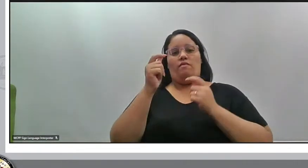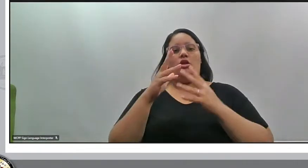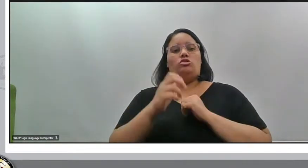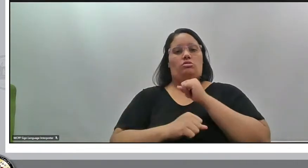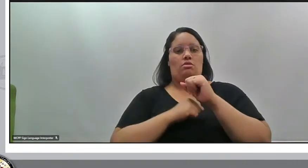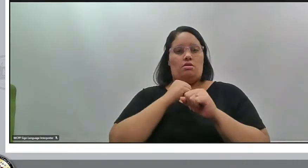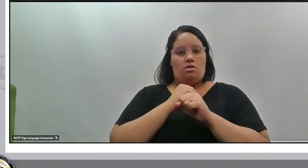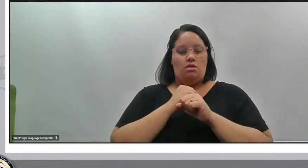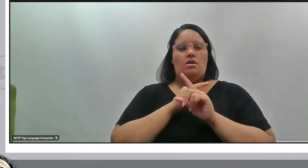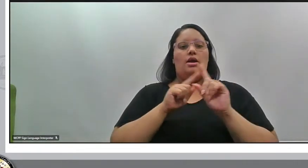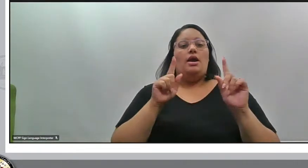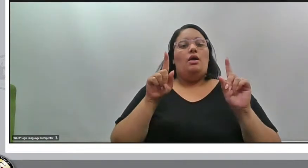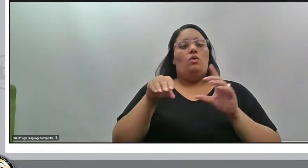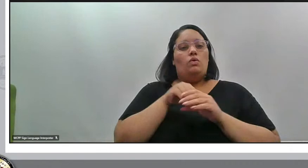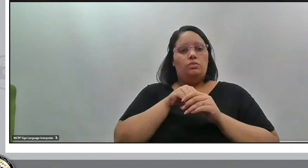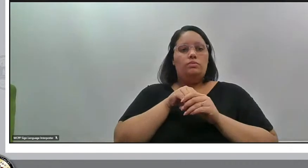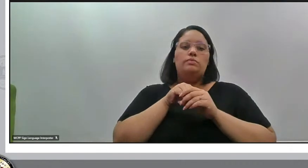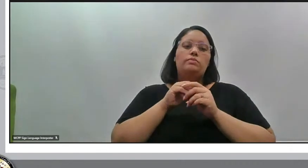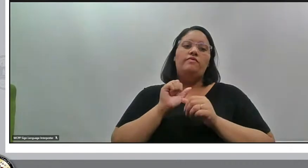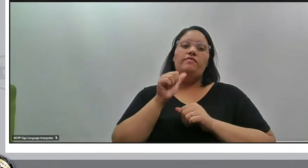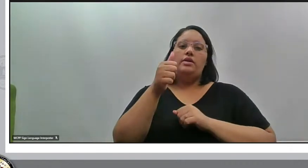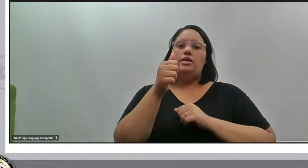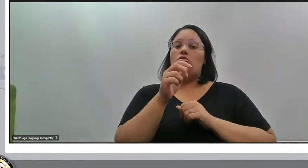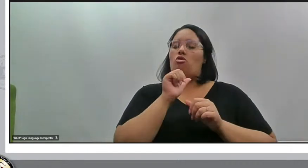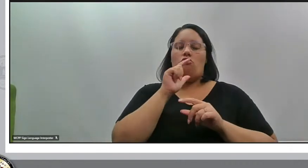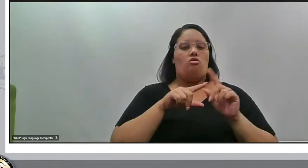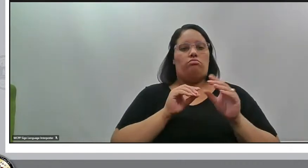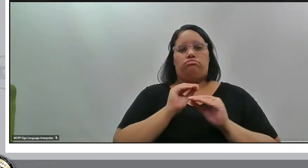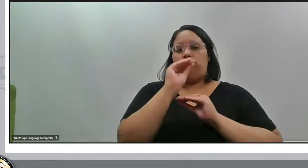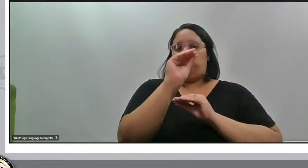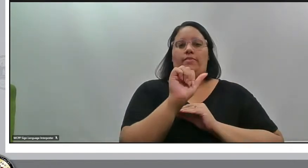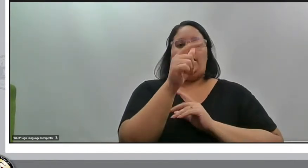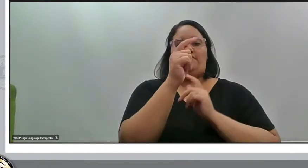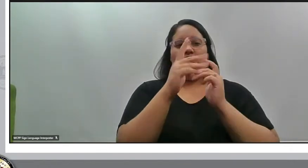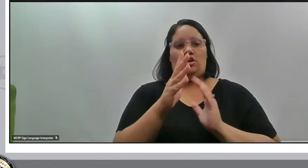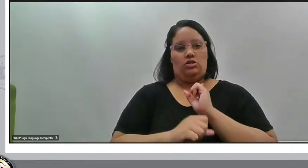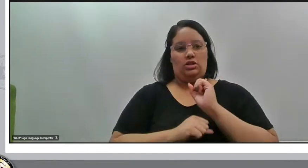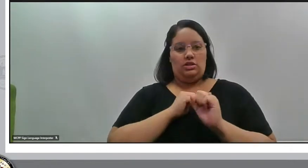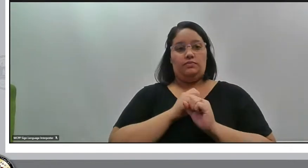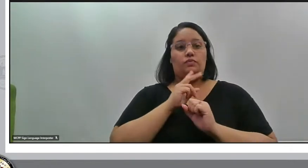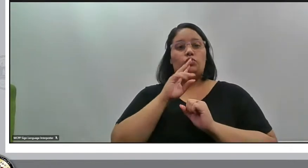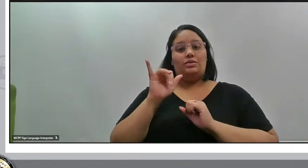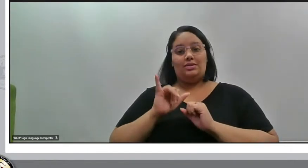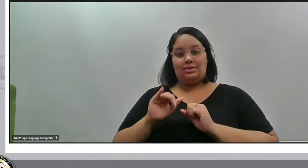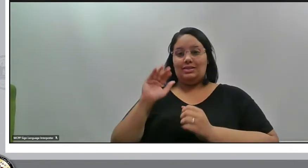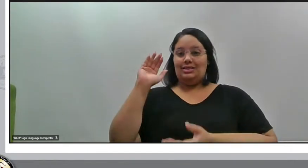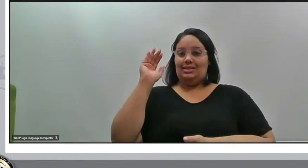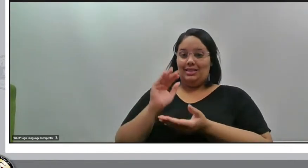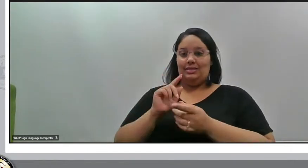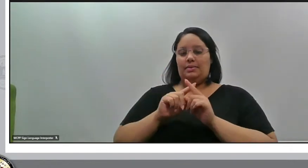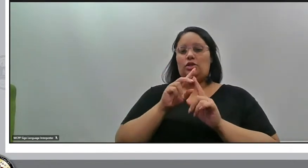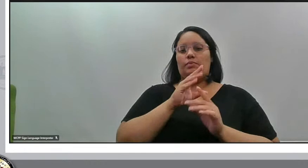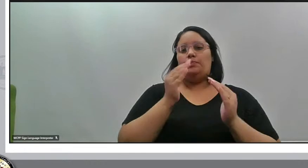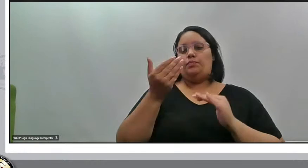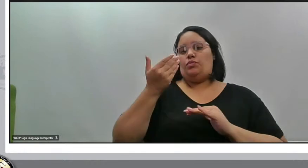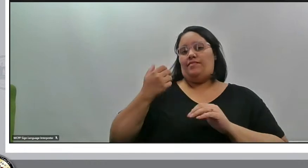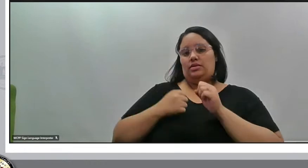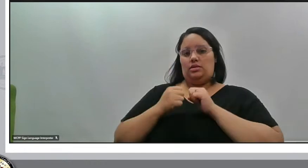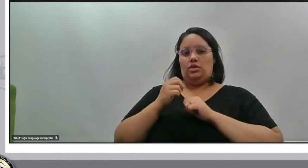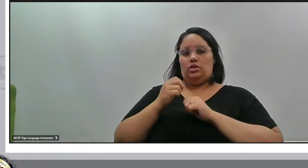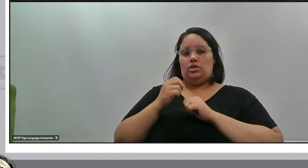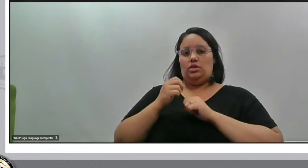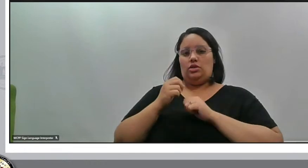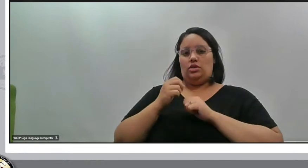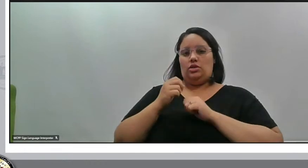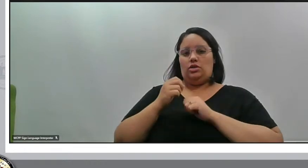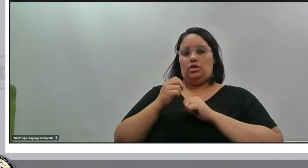through into the following financial year. And that even though it seems like a decrease, if you look at the previous years from 2021, we actually, the budget for